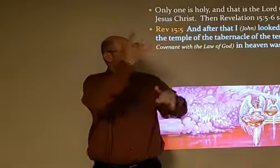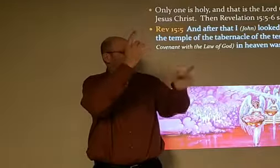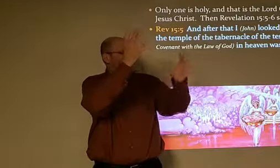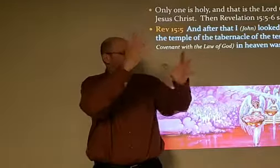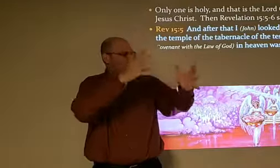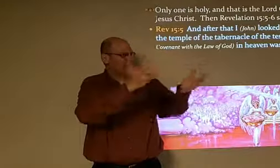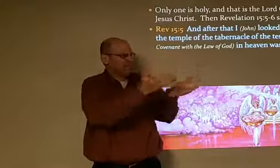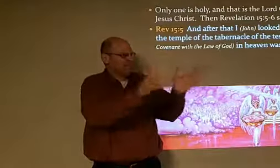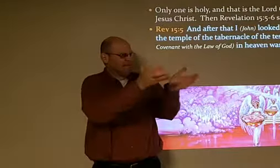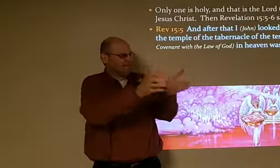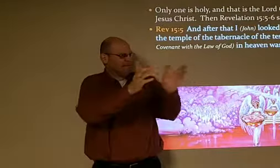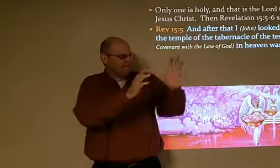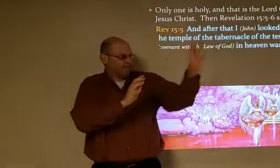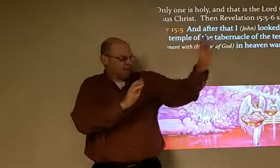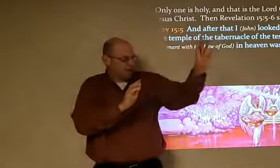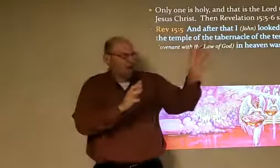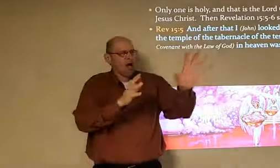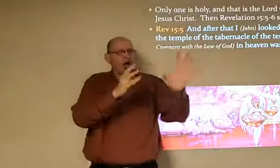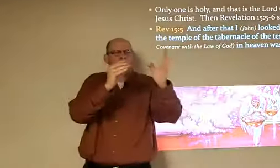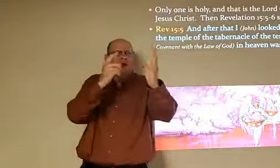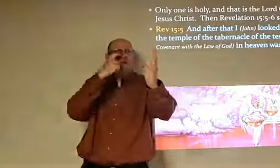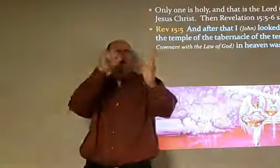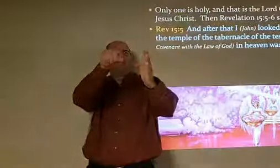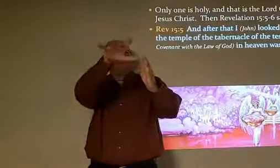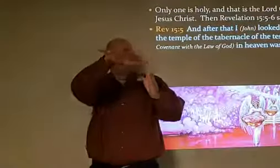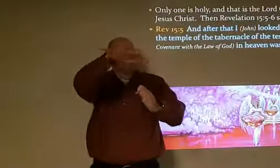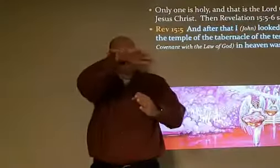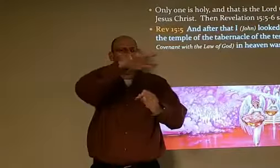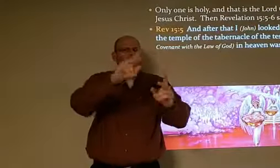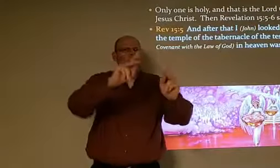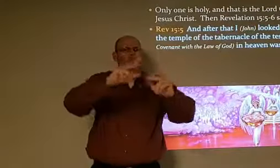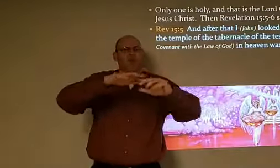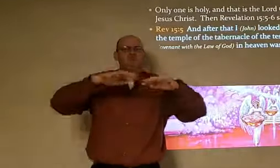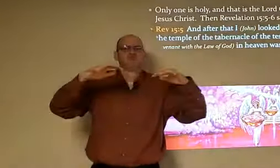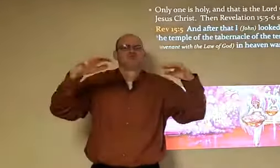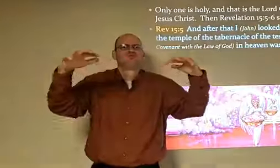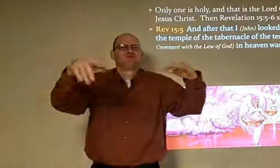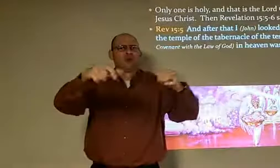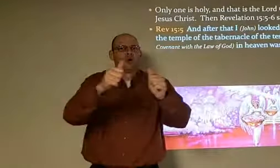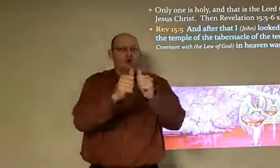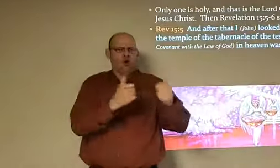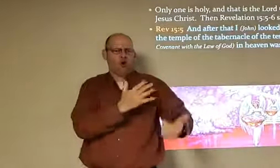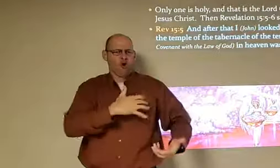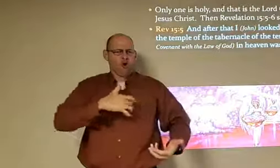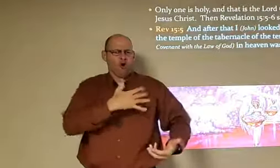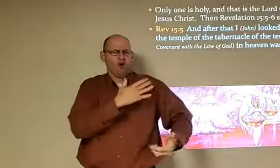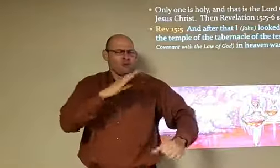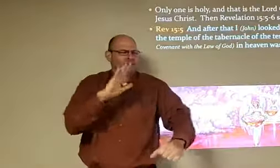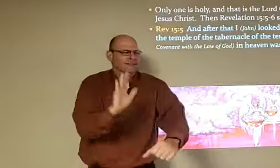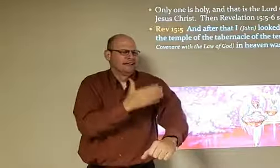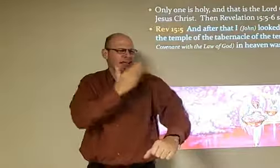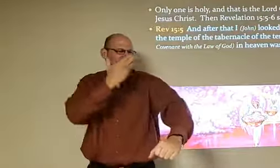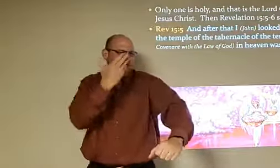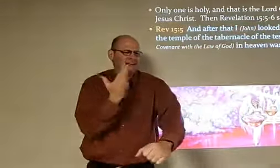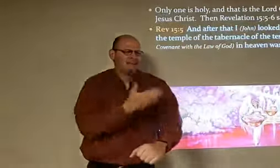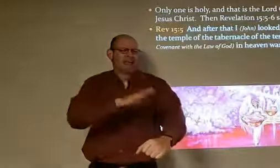And after that, I looked, and behold, the temple of the tabernacle of the testimony